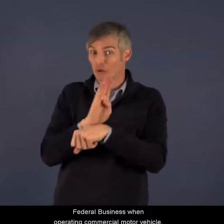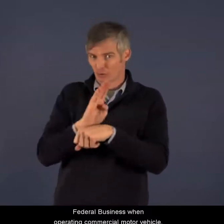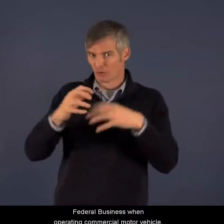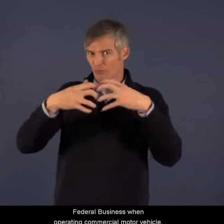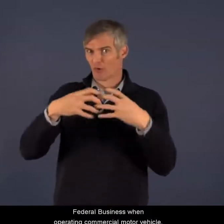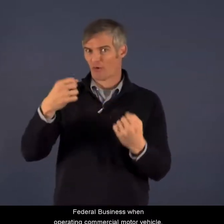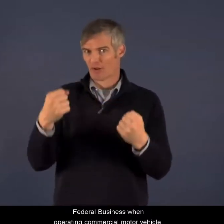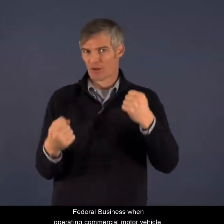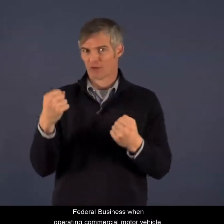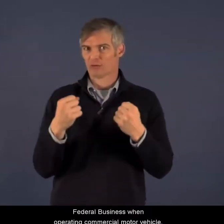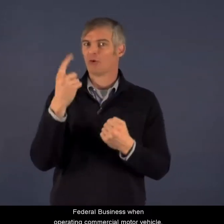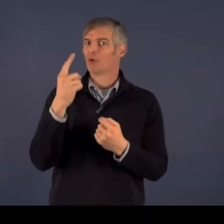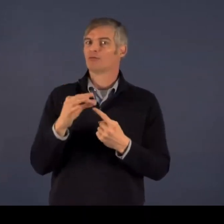operating a commercial motor vehicle.